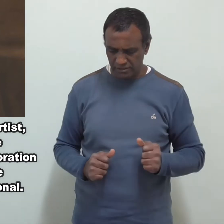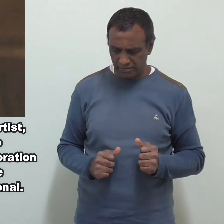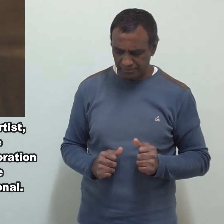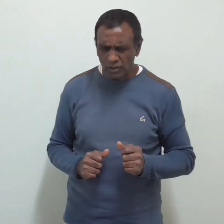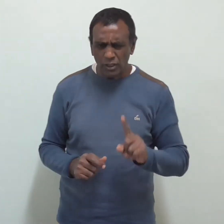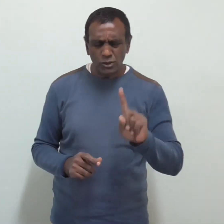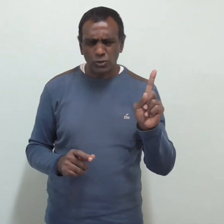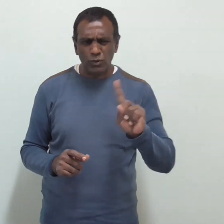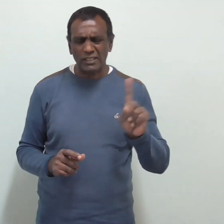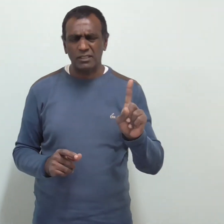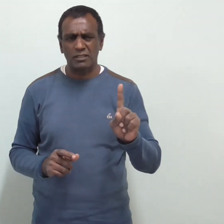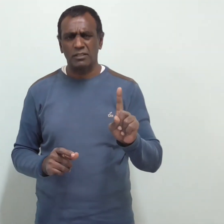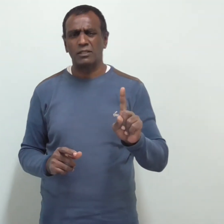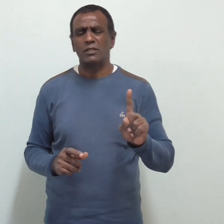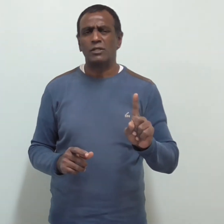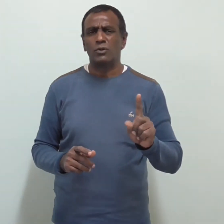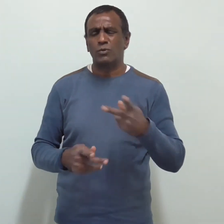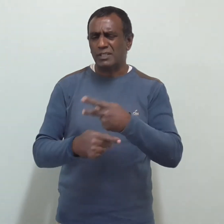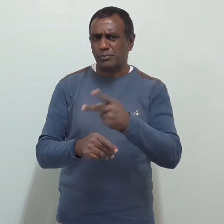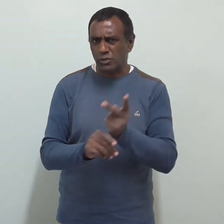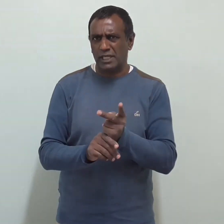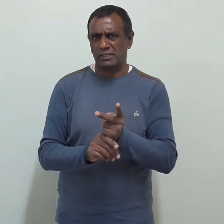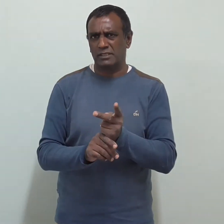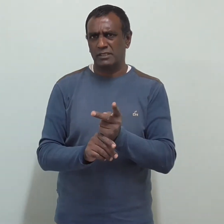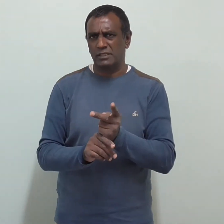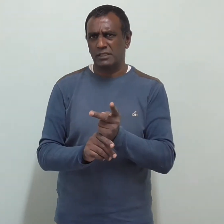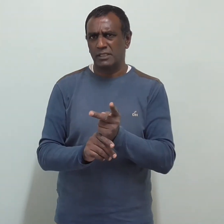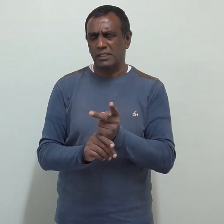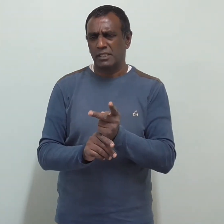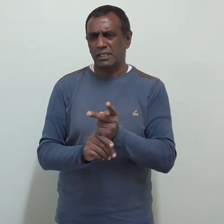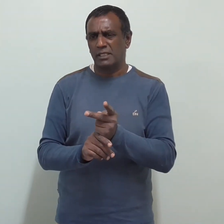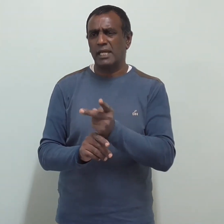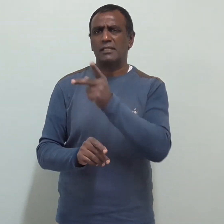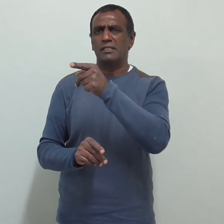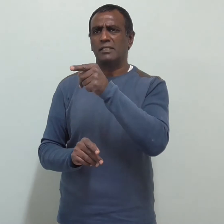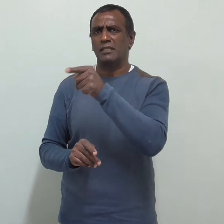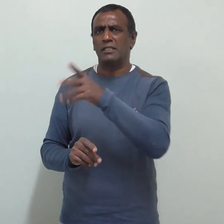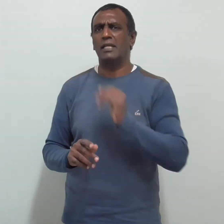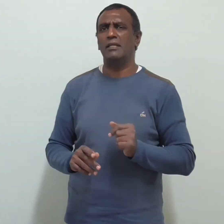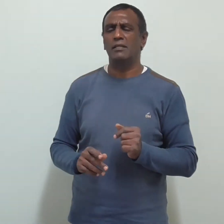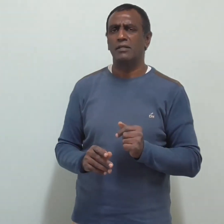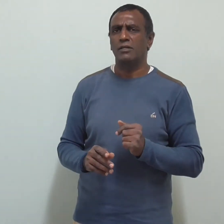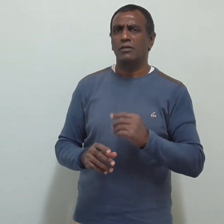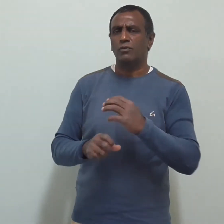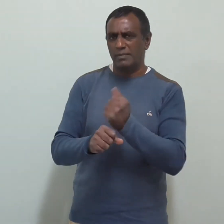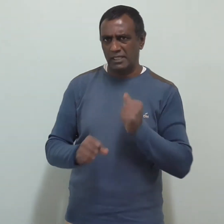and functional. So what were the products that they were making.